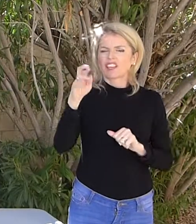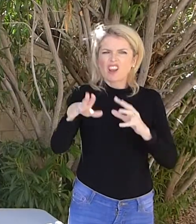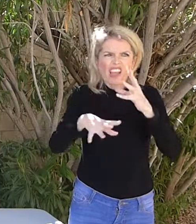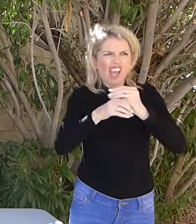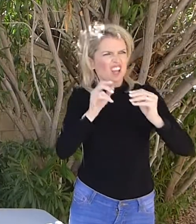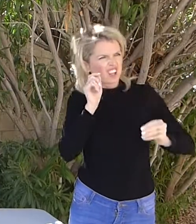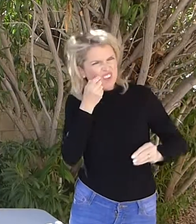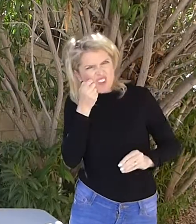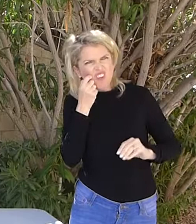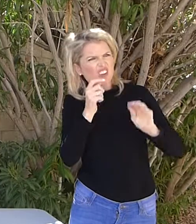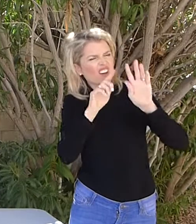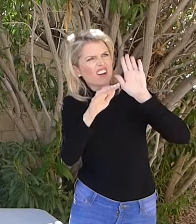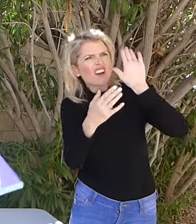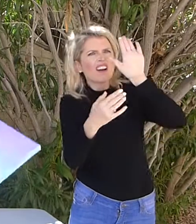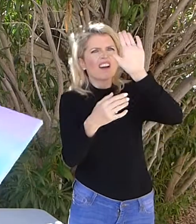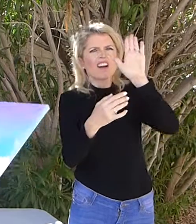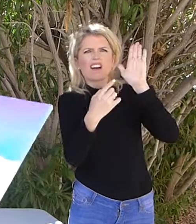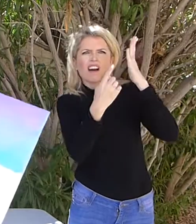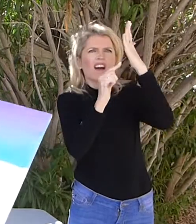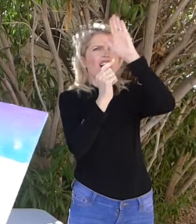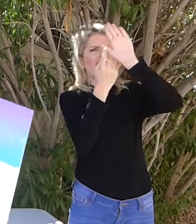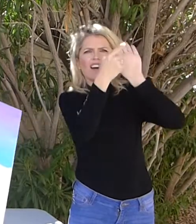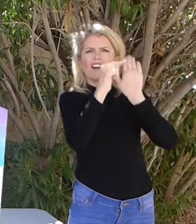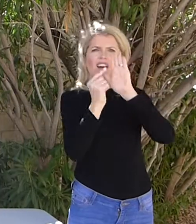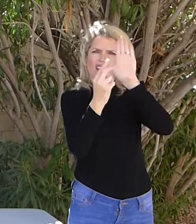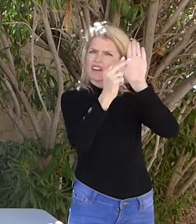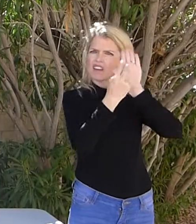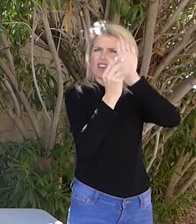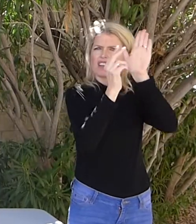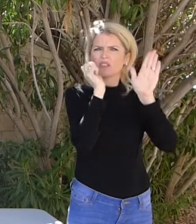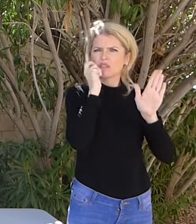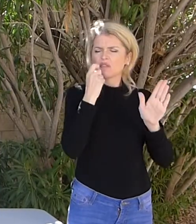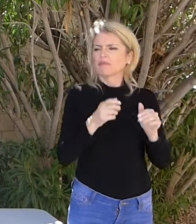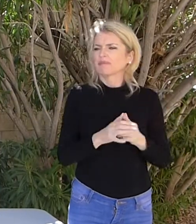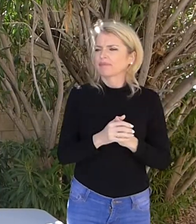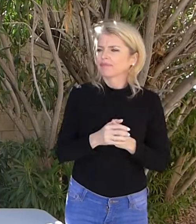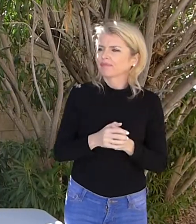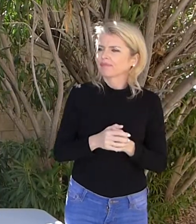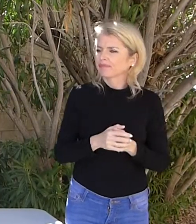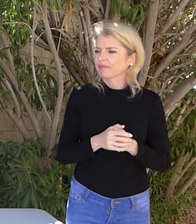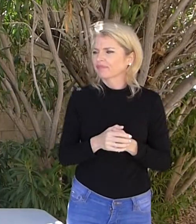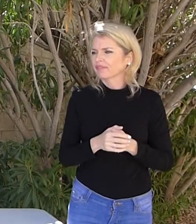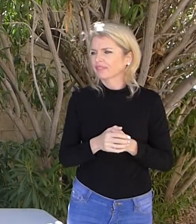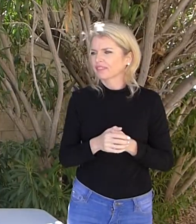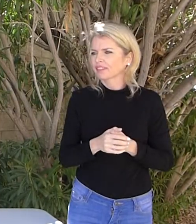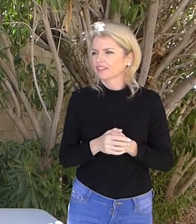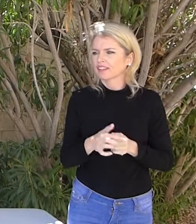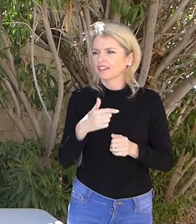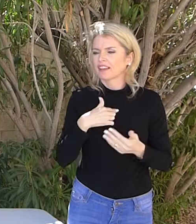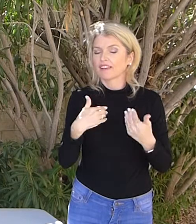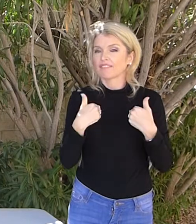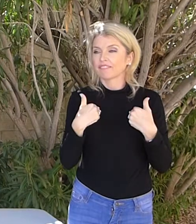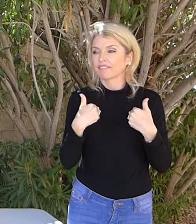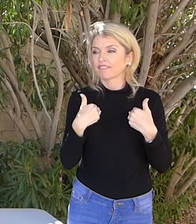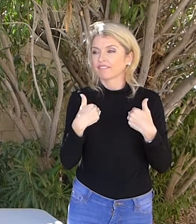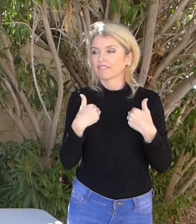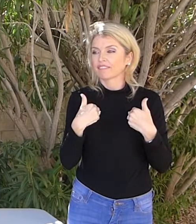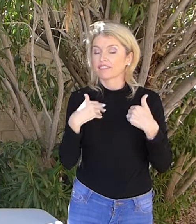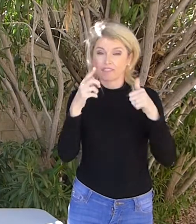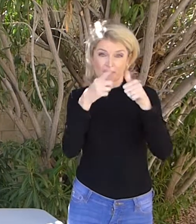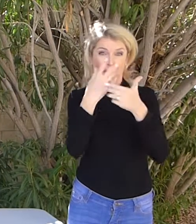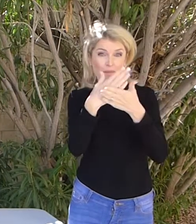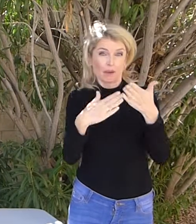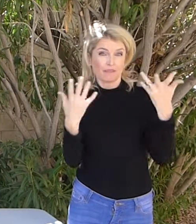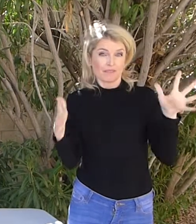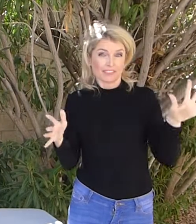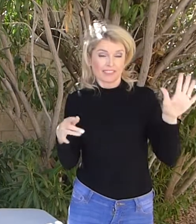dimension to it, right? Really pretty. So there we go. So I have the first